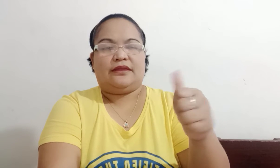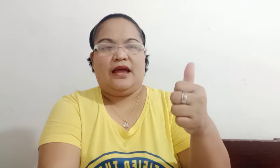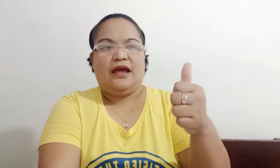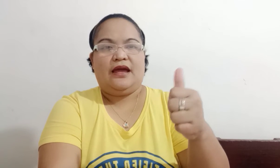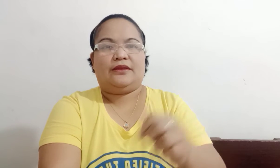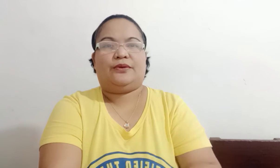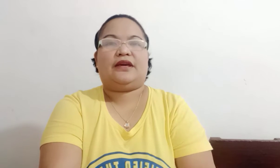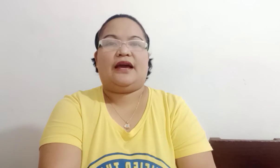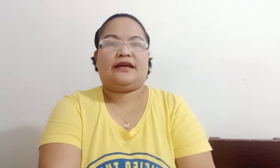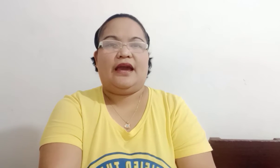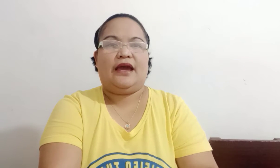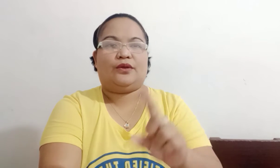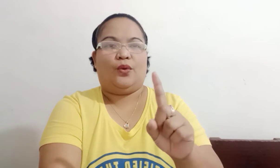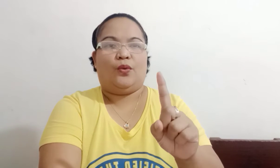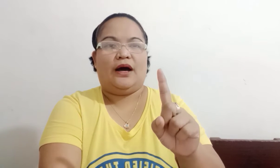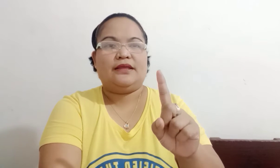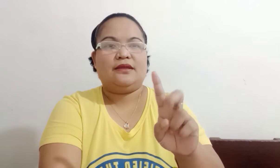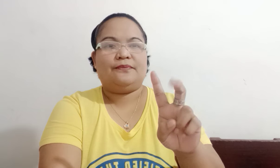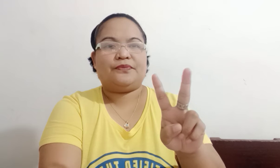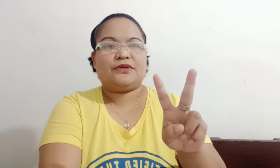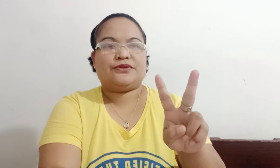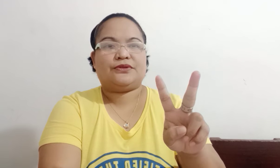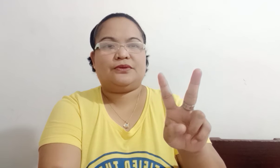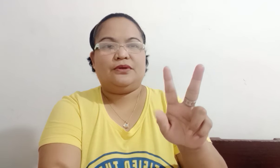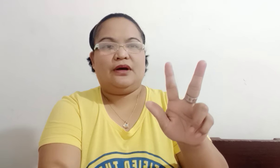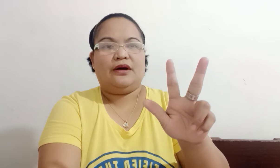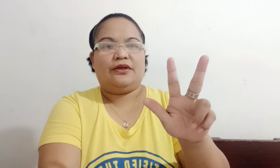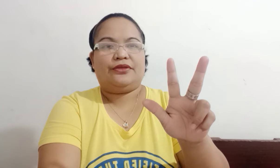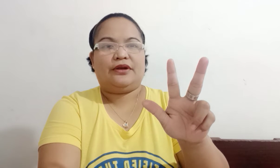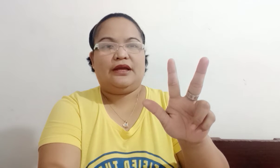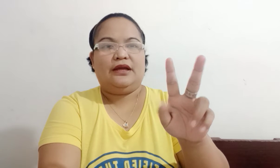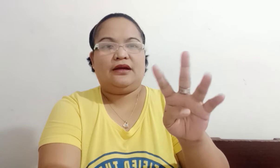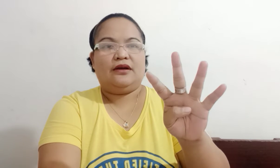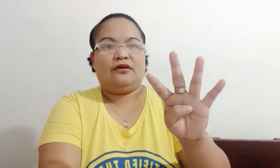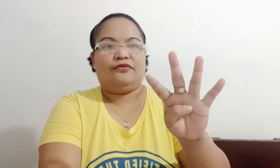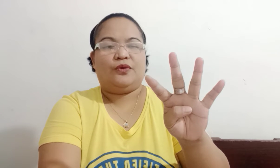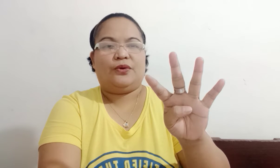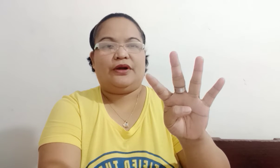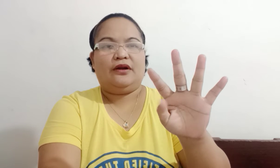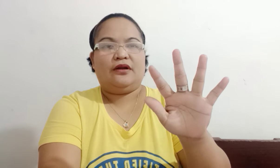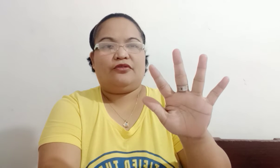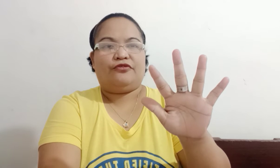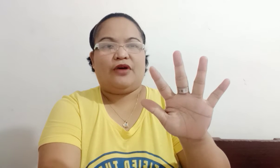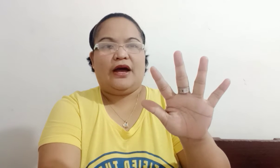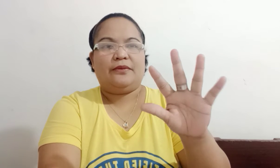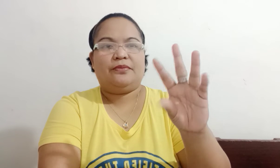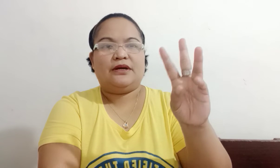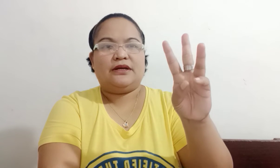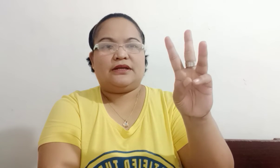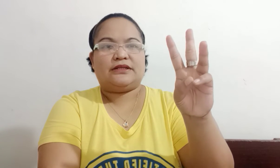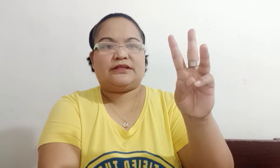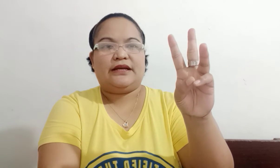Okay, again. 1, 2, 3, 4, 5, 6,